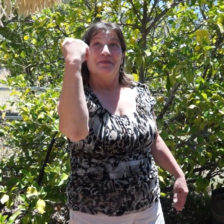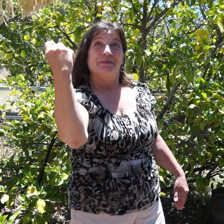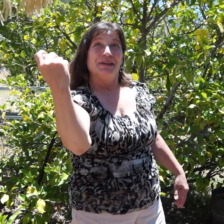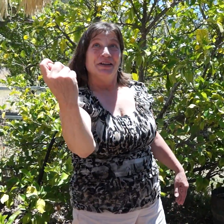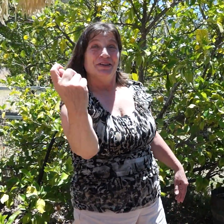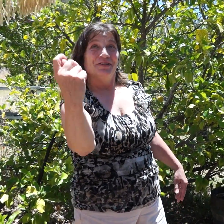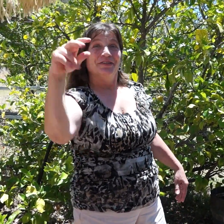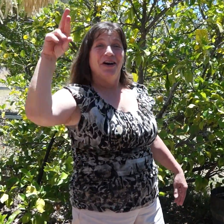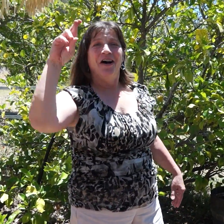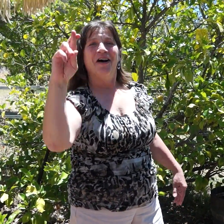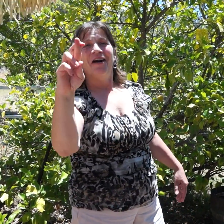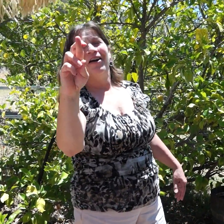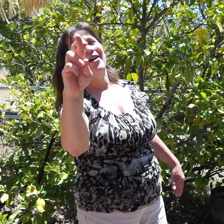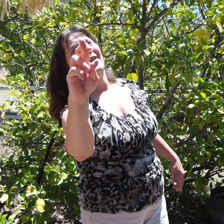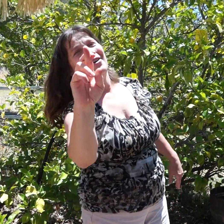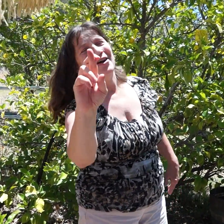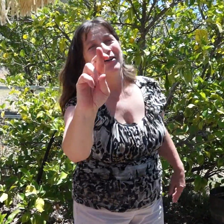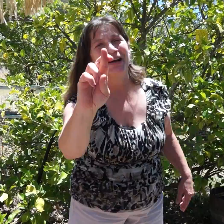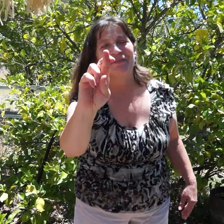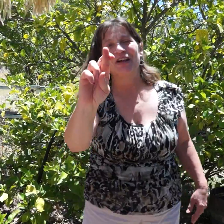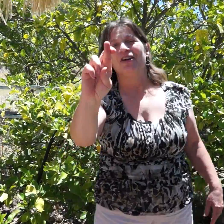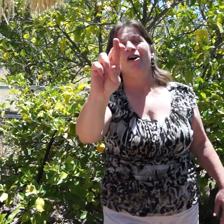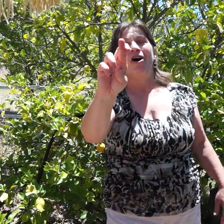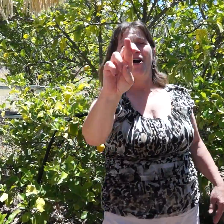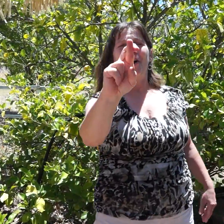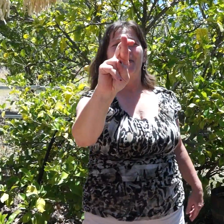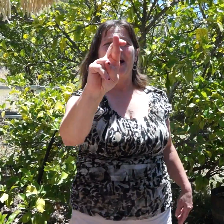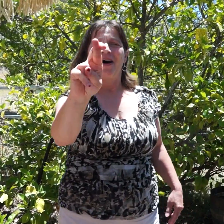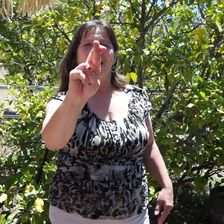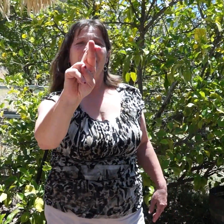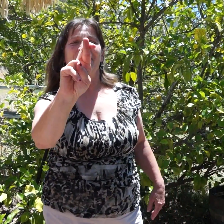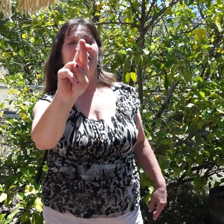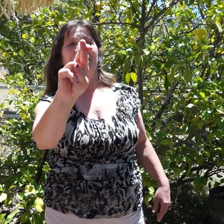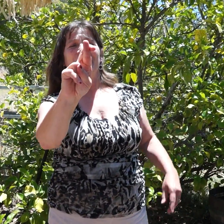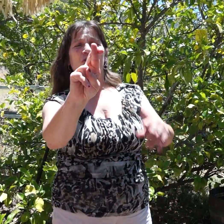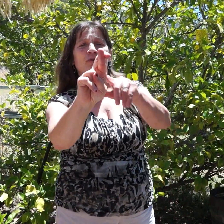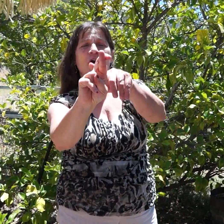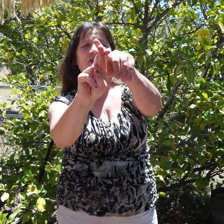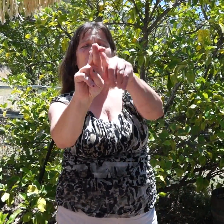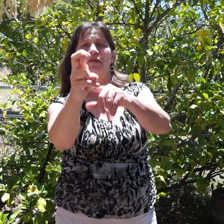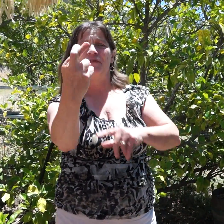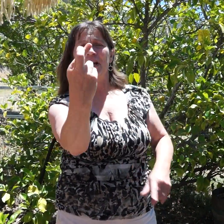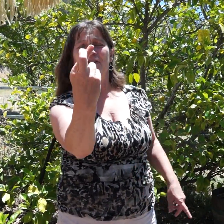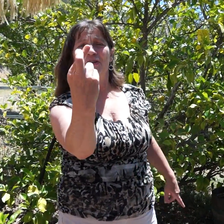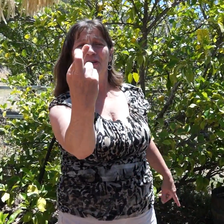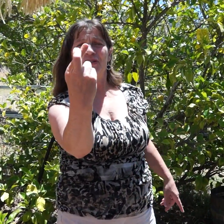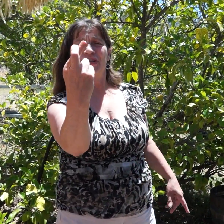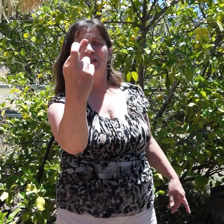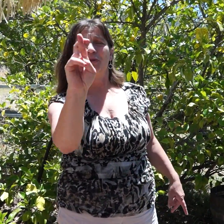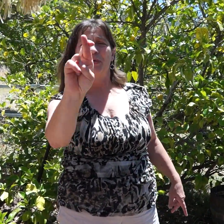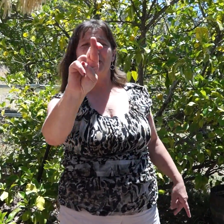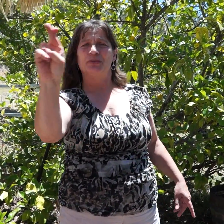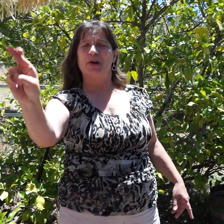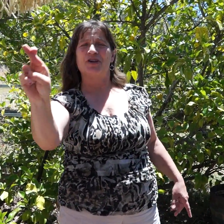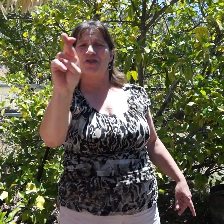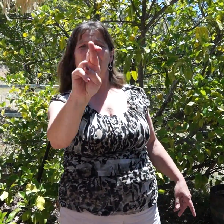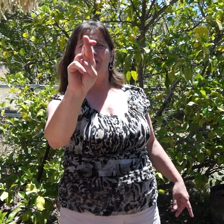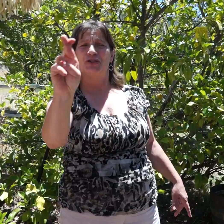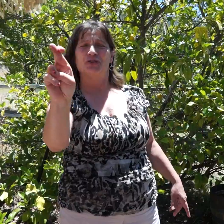P, Q, R. Oh, how could I forget R? R is cross your fingers that the resurrection is